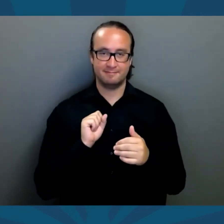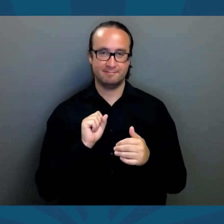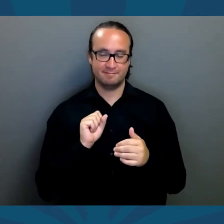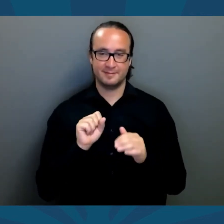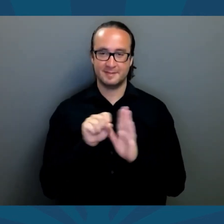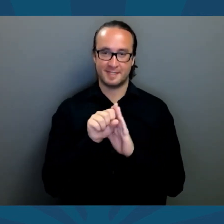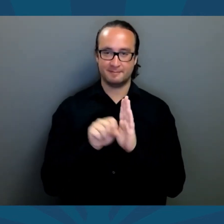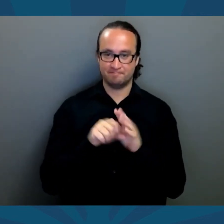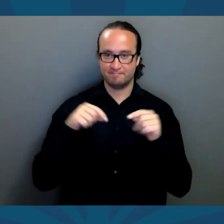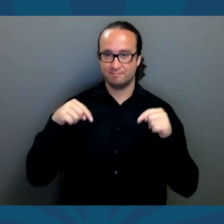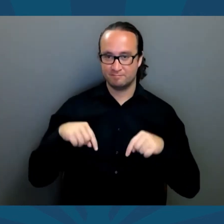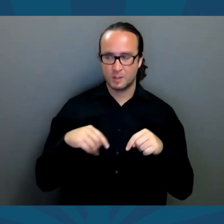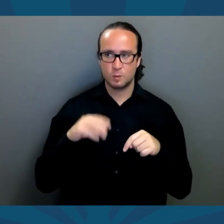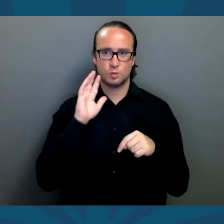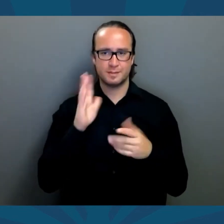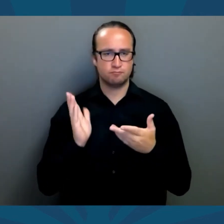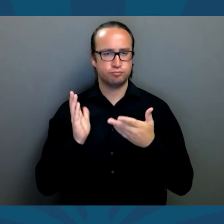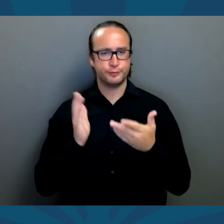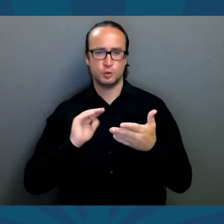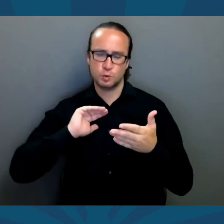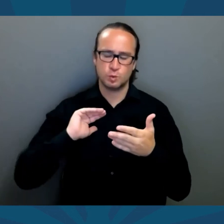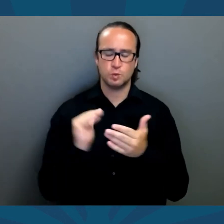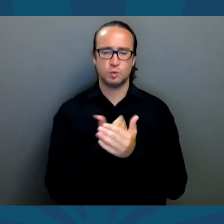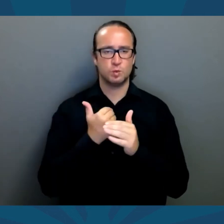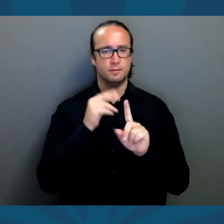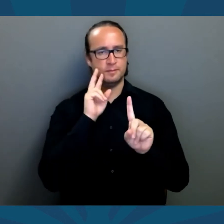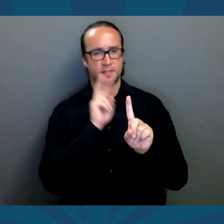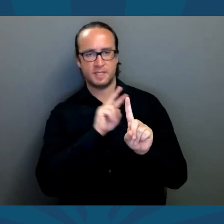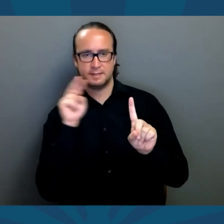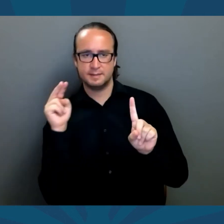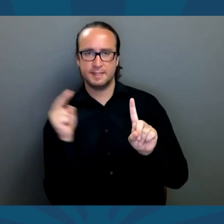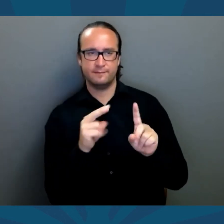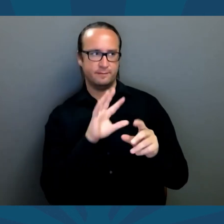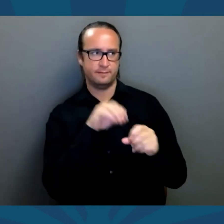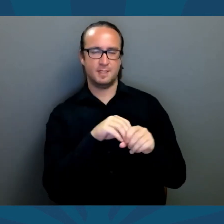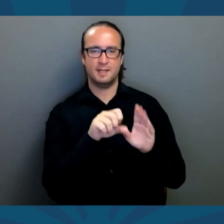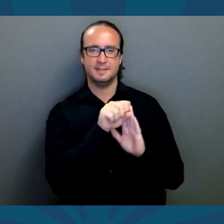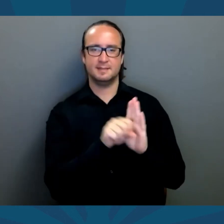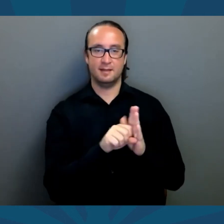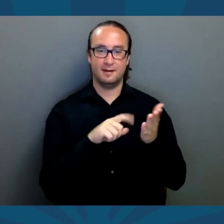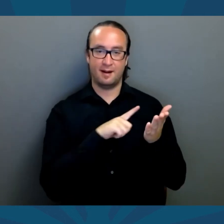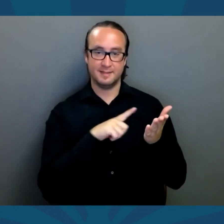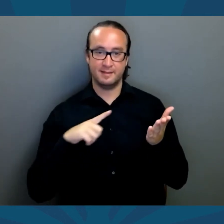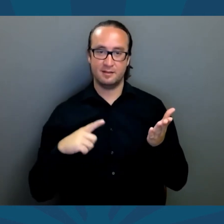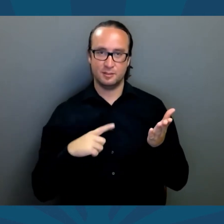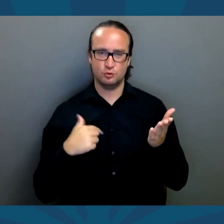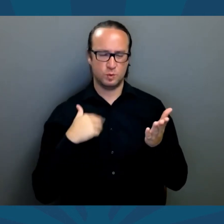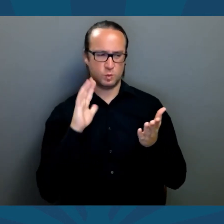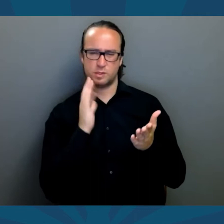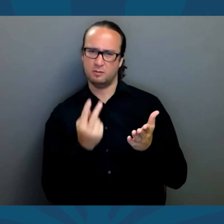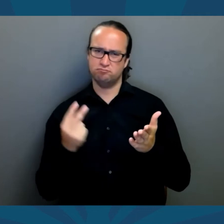As your next state senator, I will bring a fresh perspective to our state